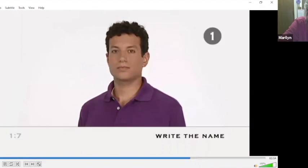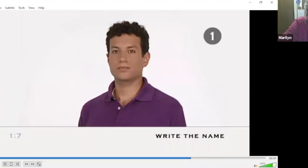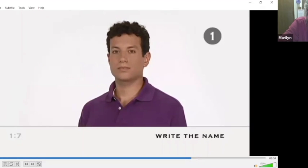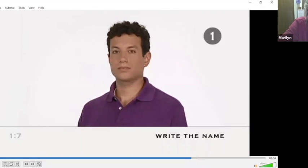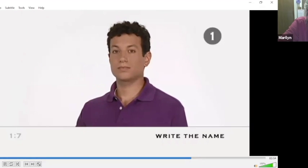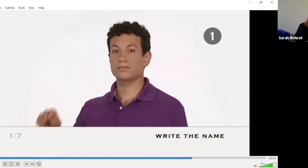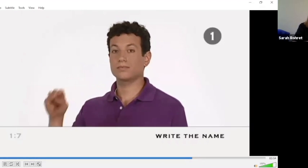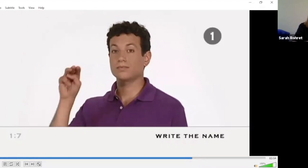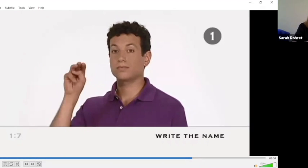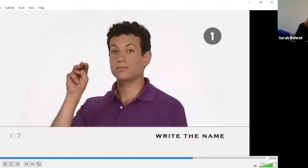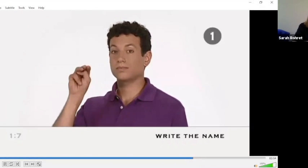So is it each letter?